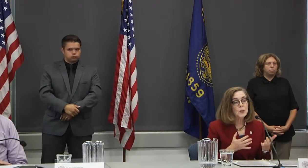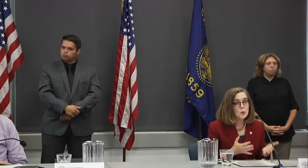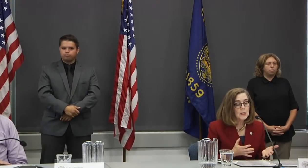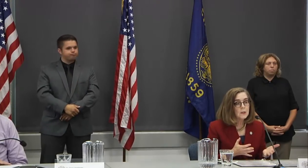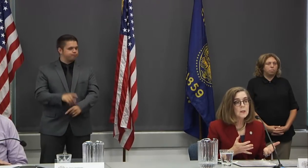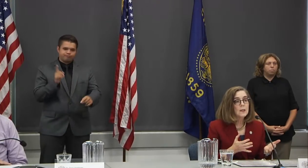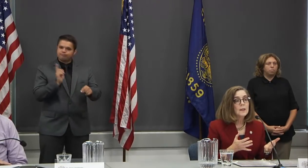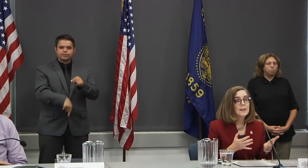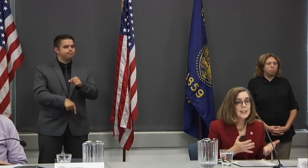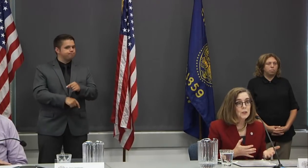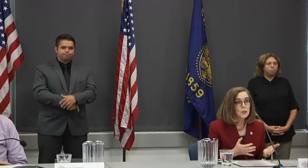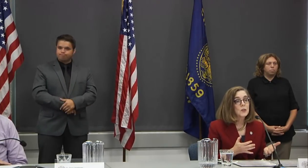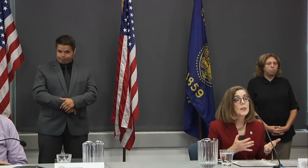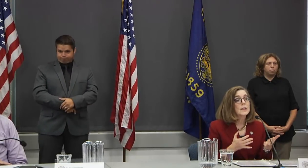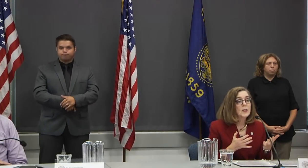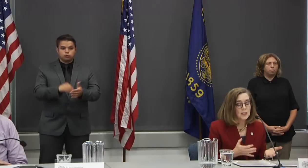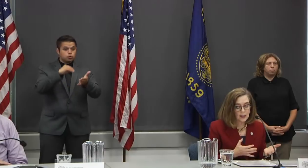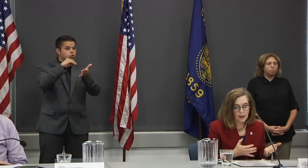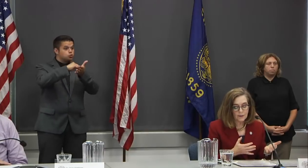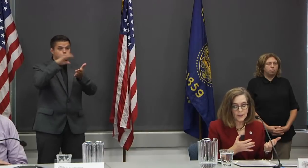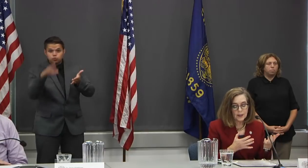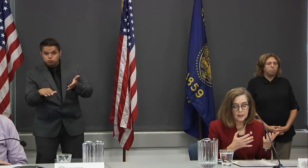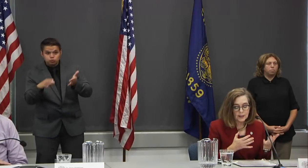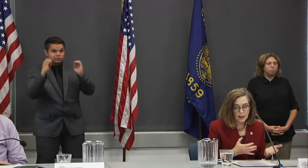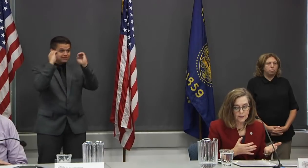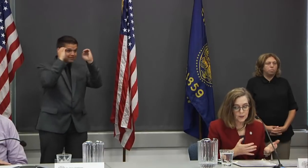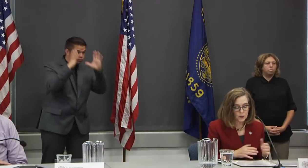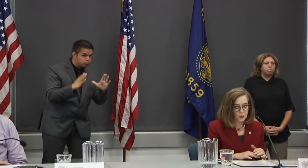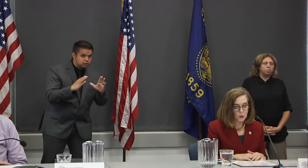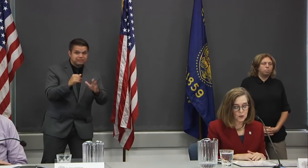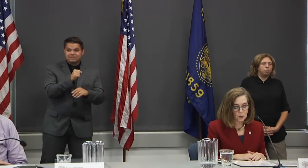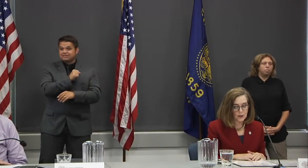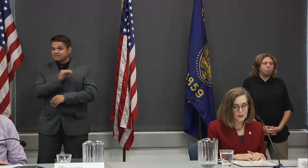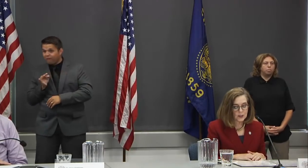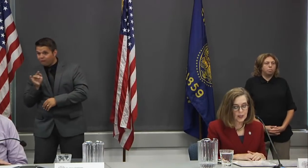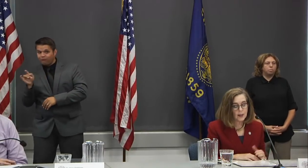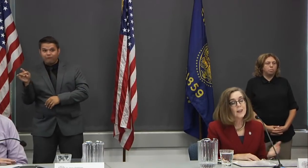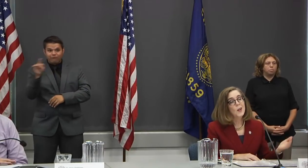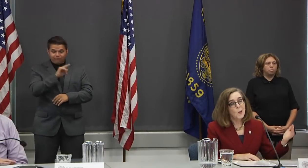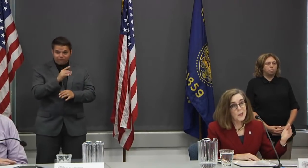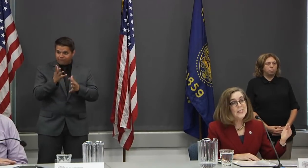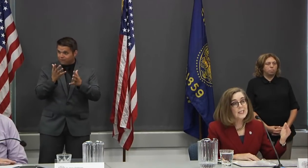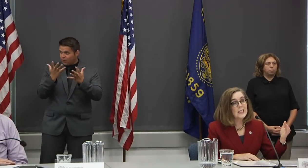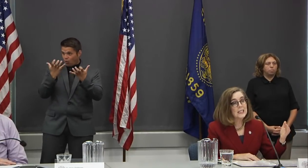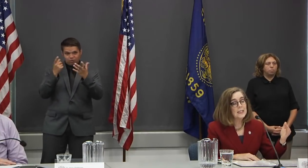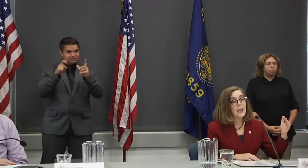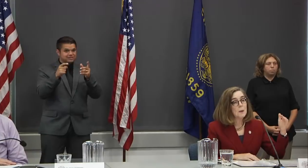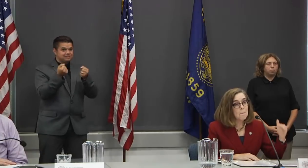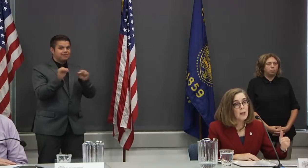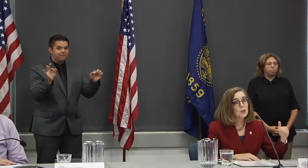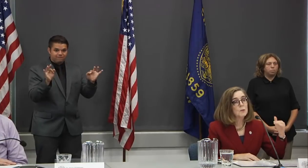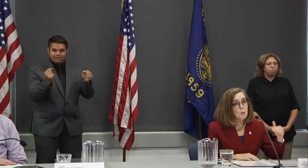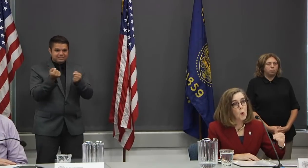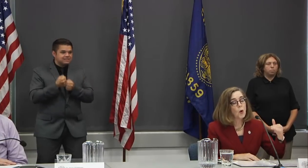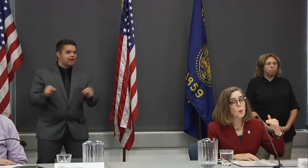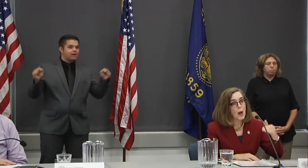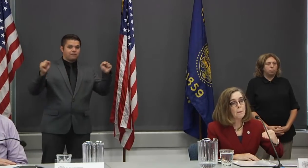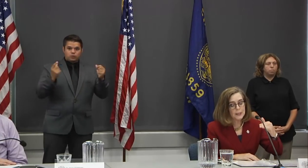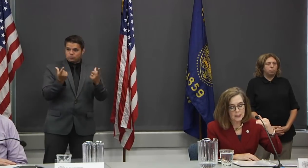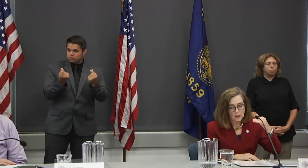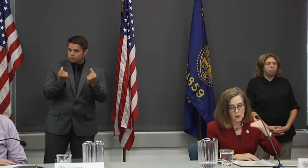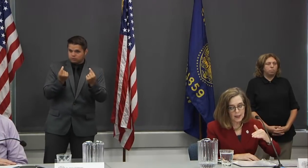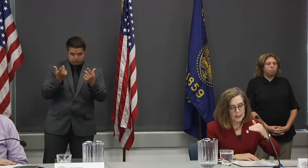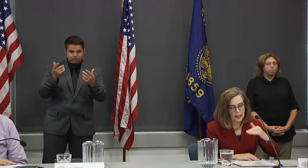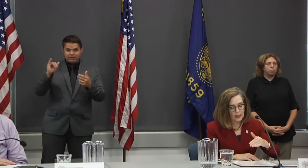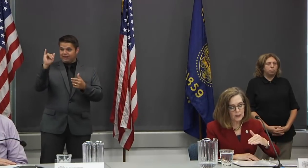keep students, teachers, and staff safe in our schools across the state, we need to see a much more